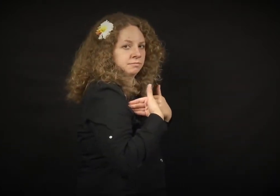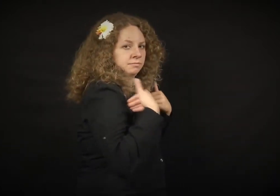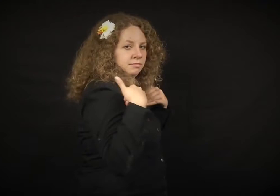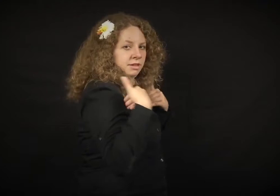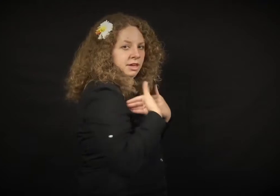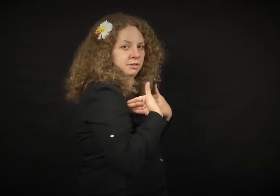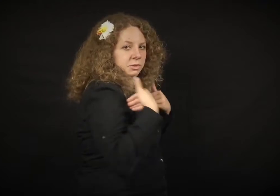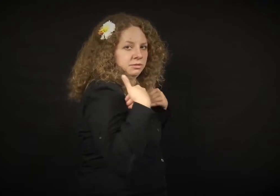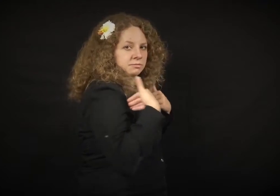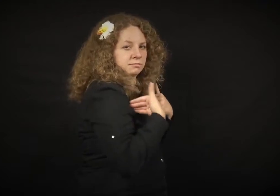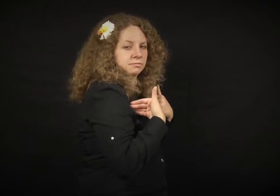Animal.